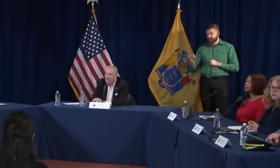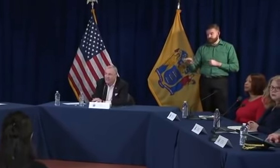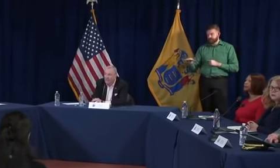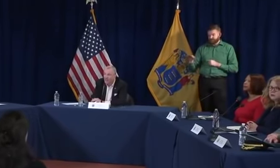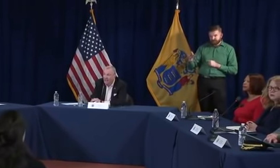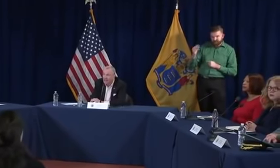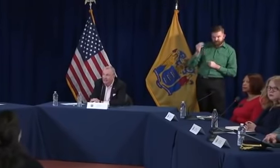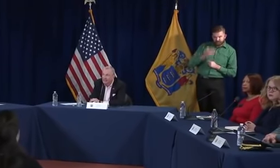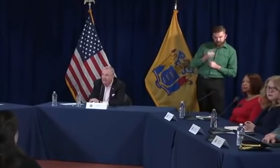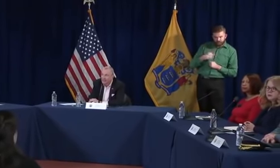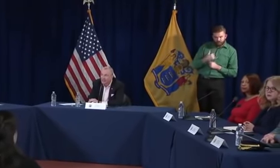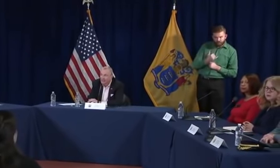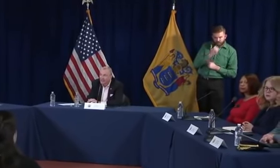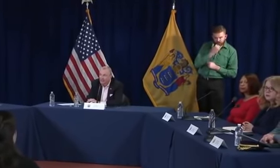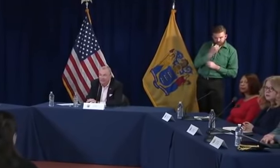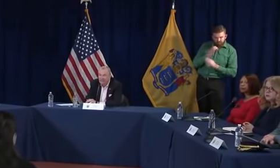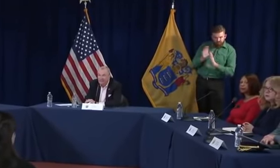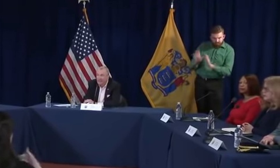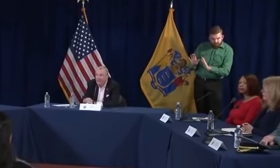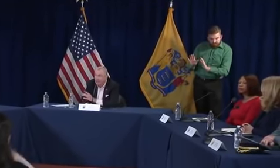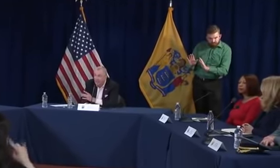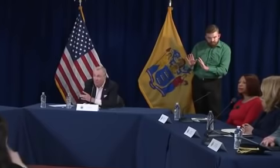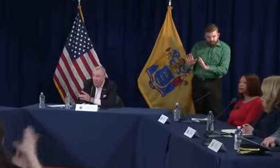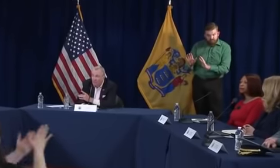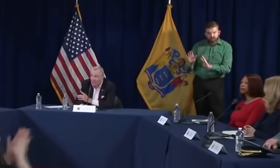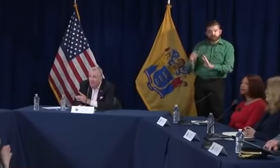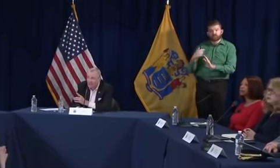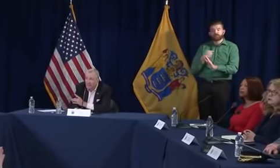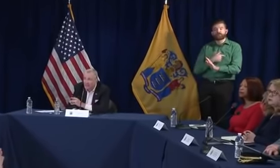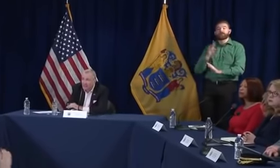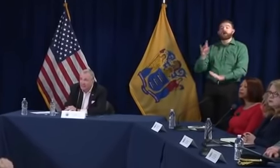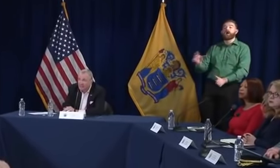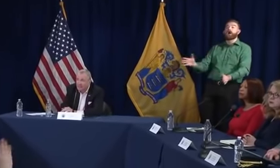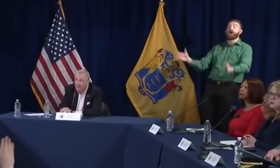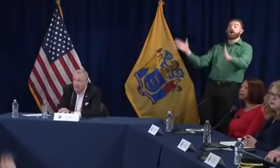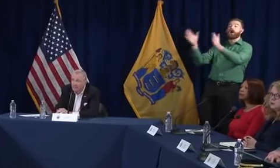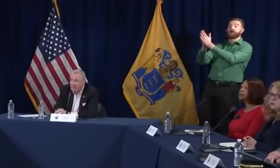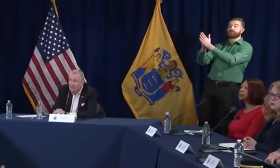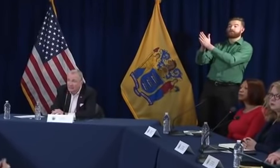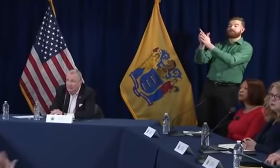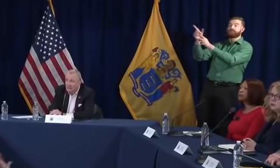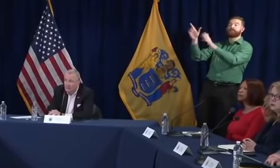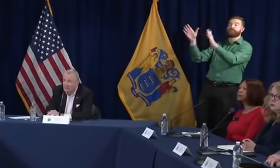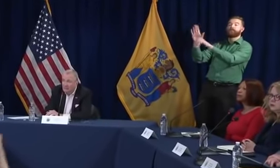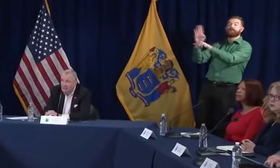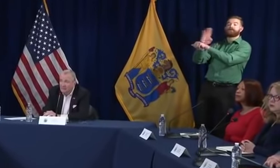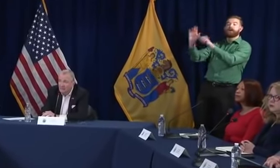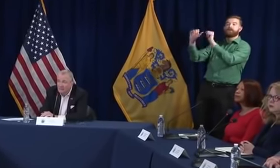We're waiting to hear back. And any more color you'd add to that?